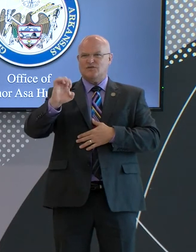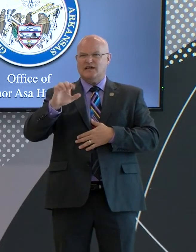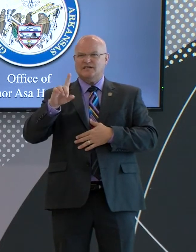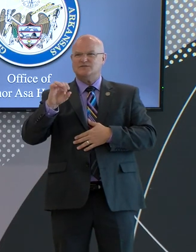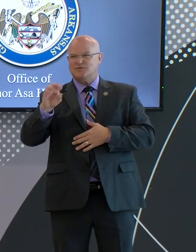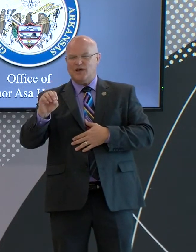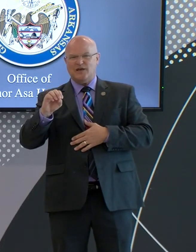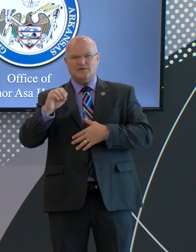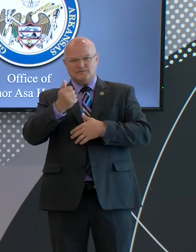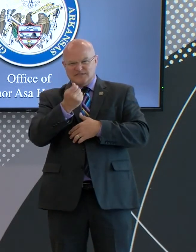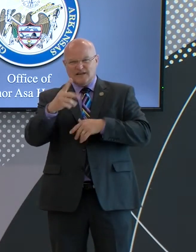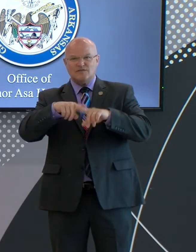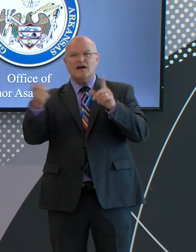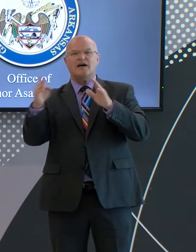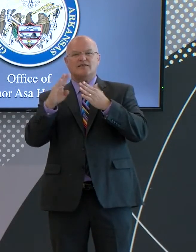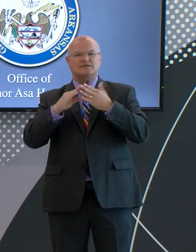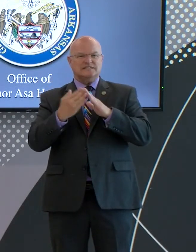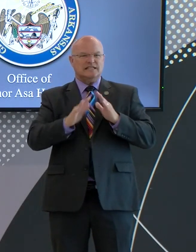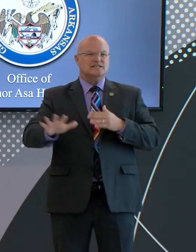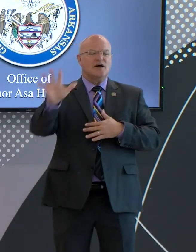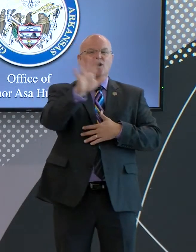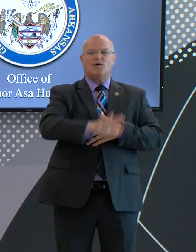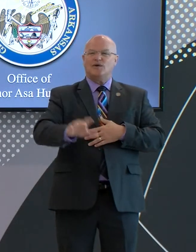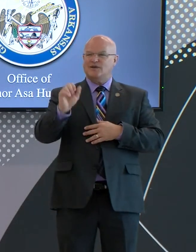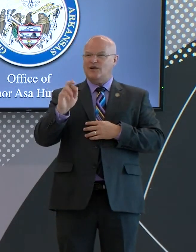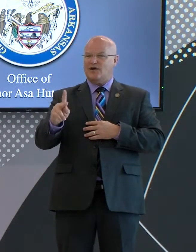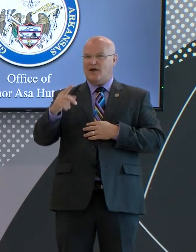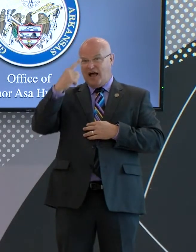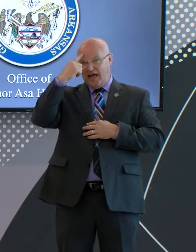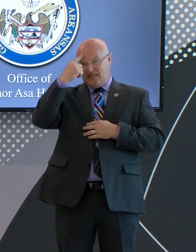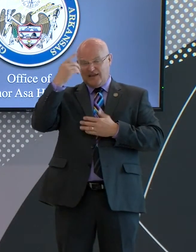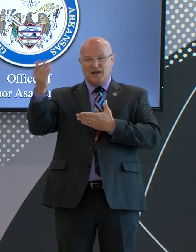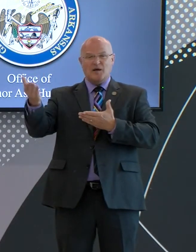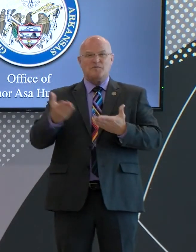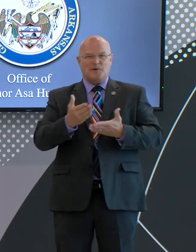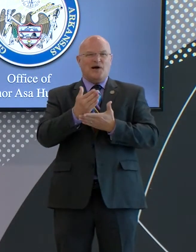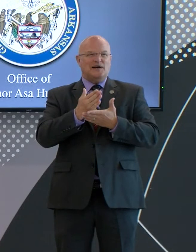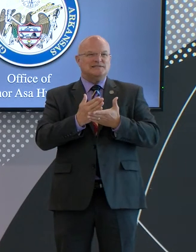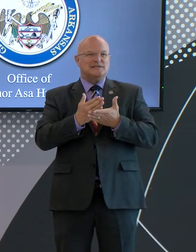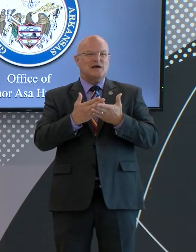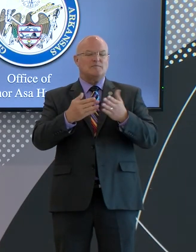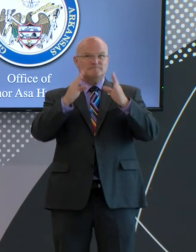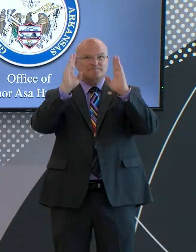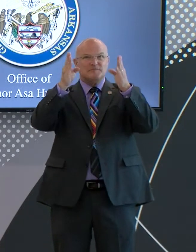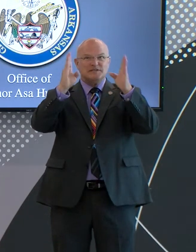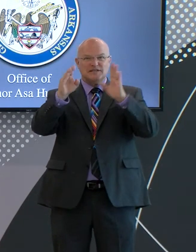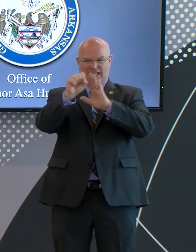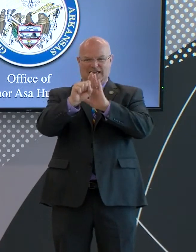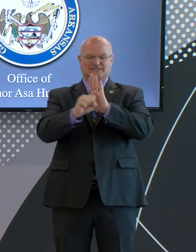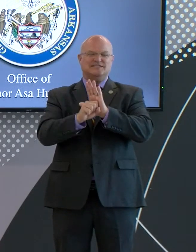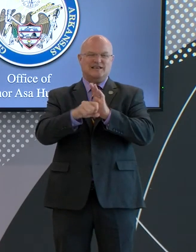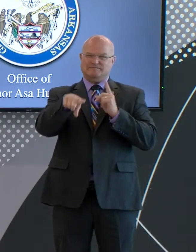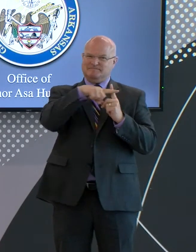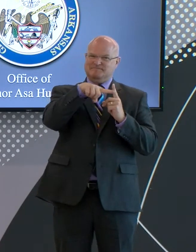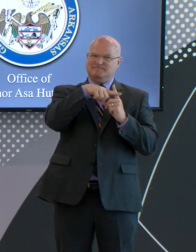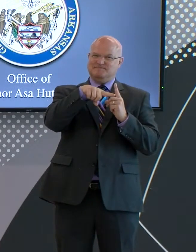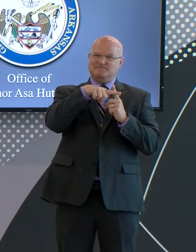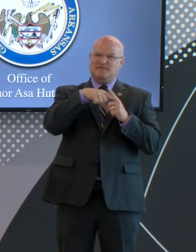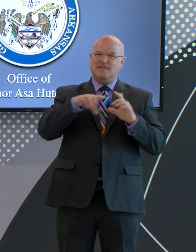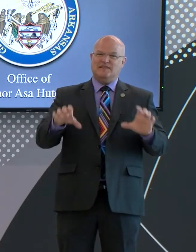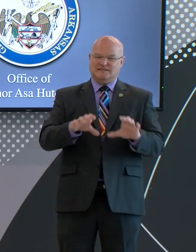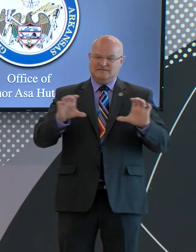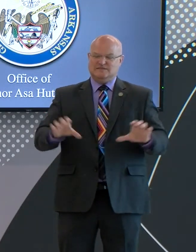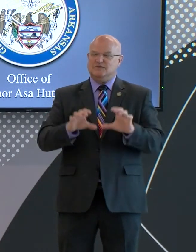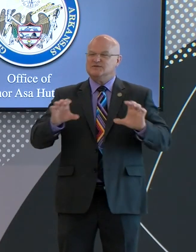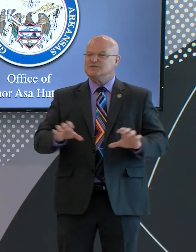as a number of other cities across Arkansas, and I think that brought some much needed attention to our state for the positive efforts that we have